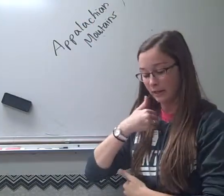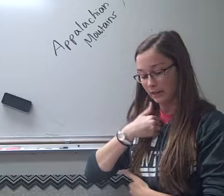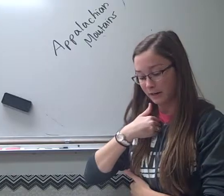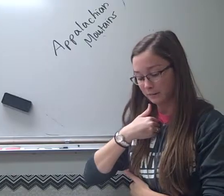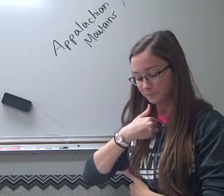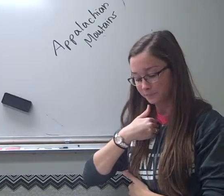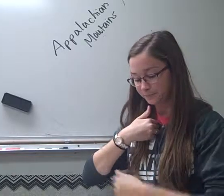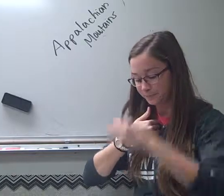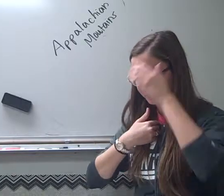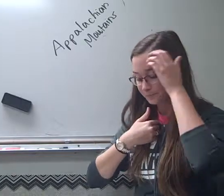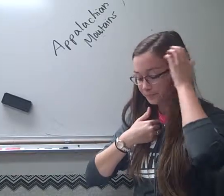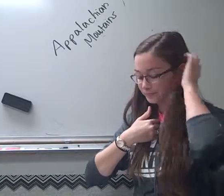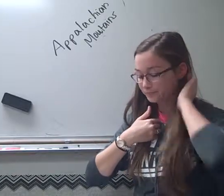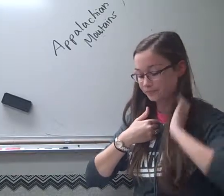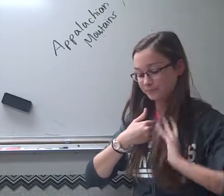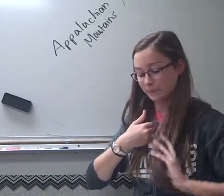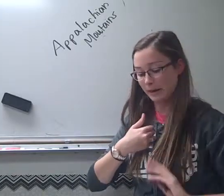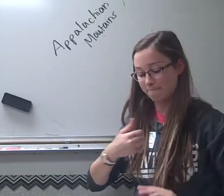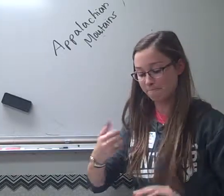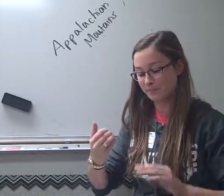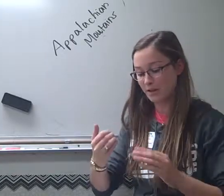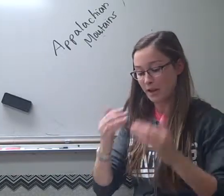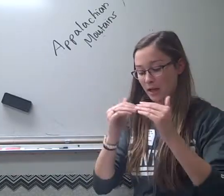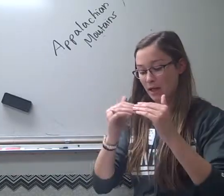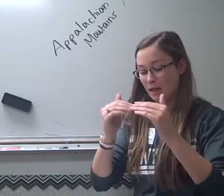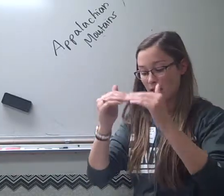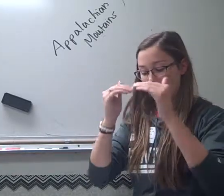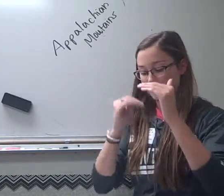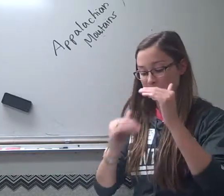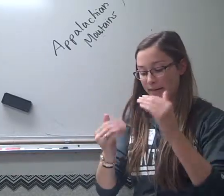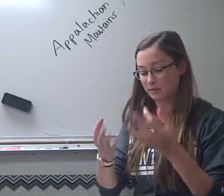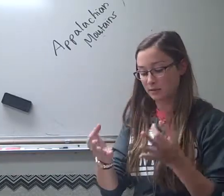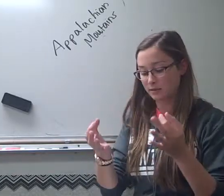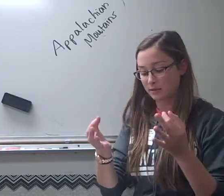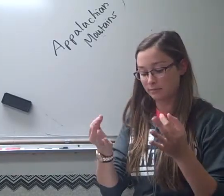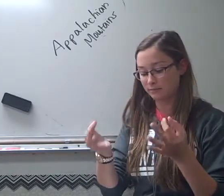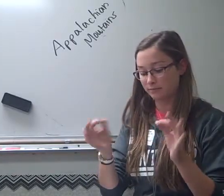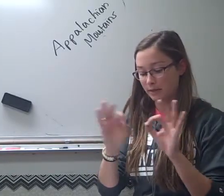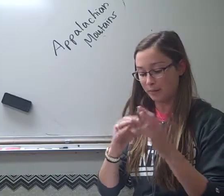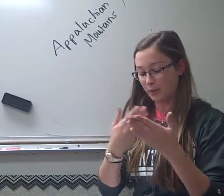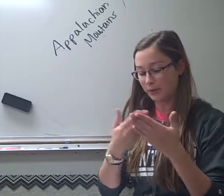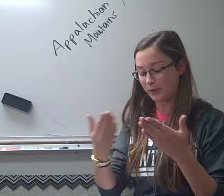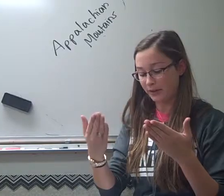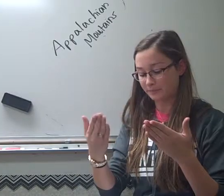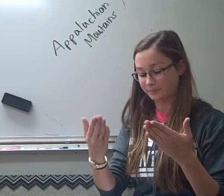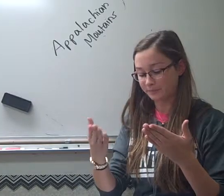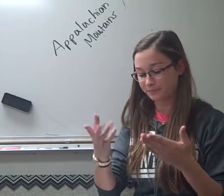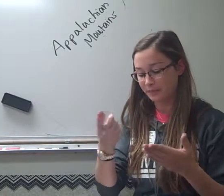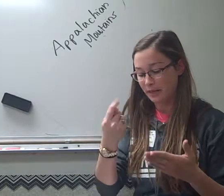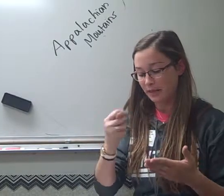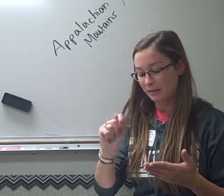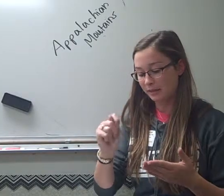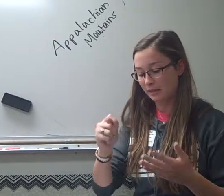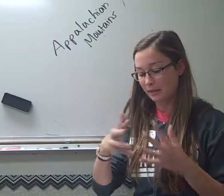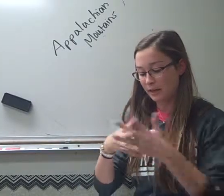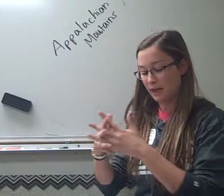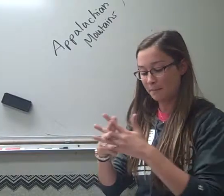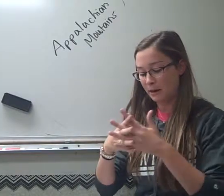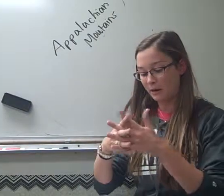Canada. Okay. The next important thing, the